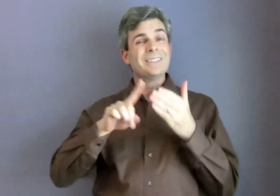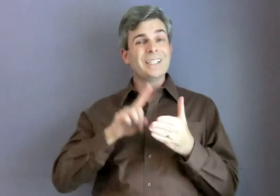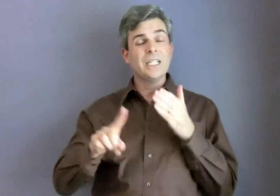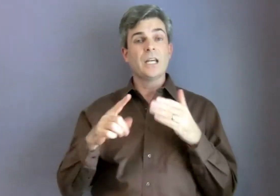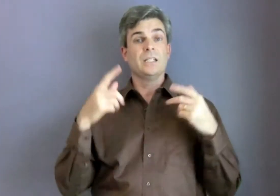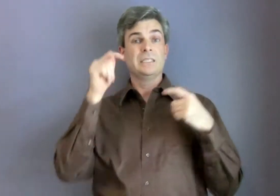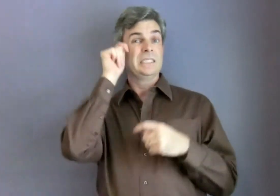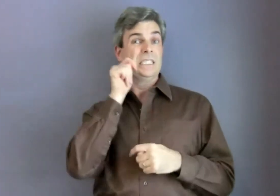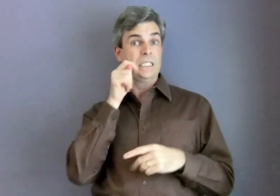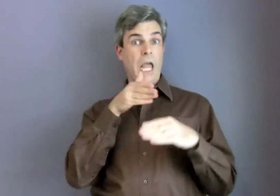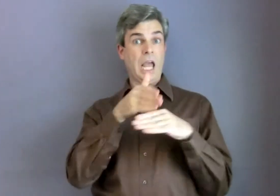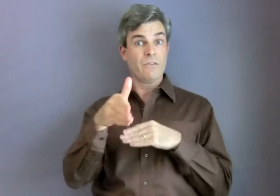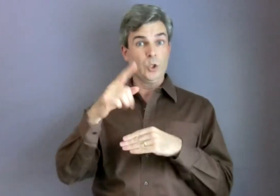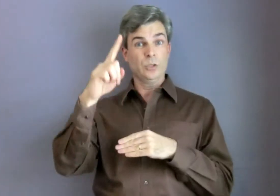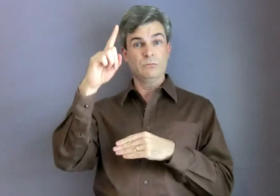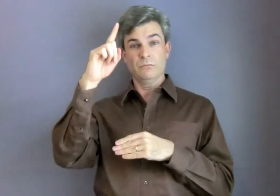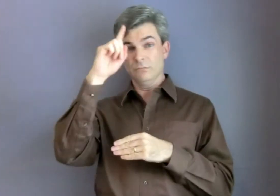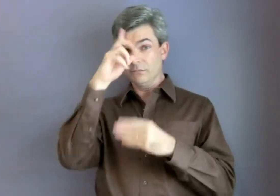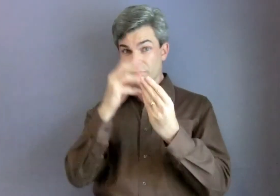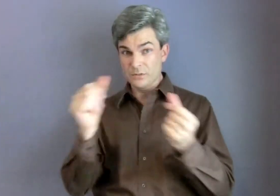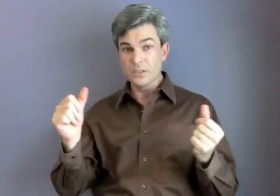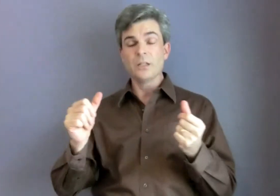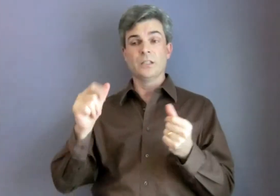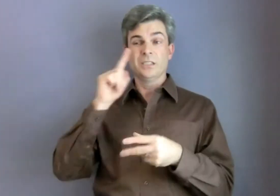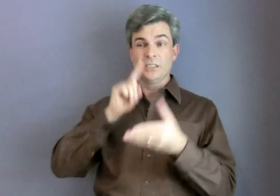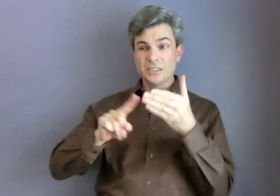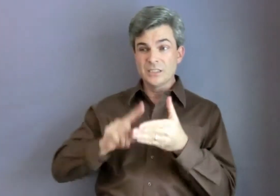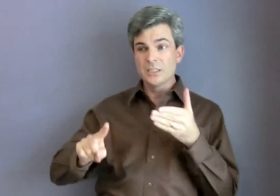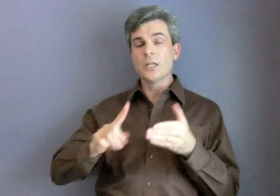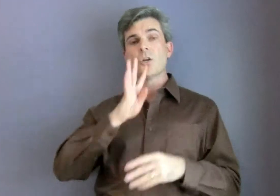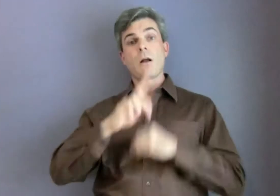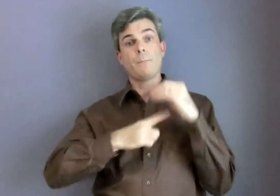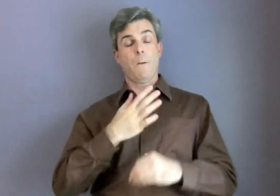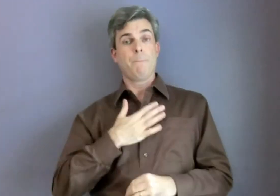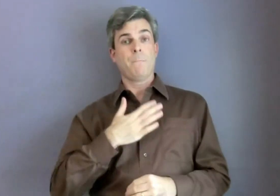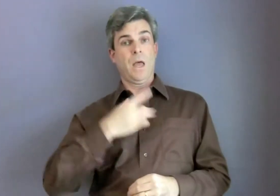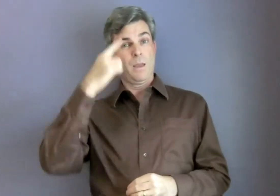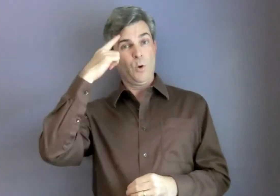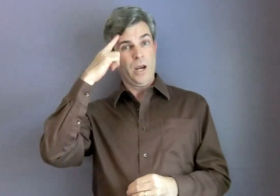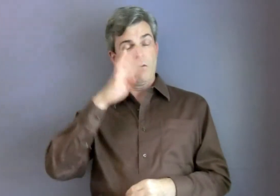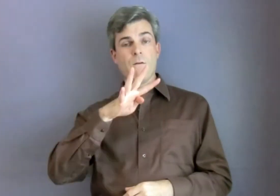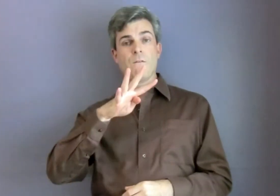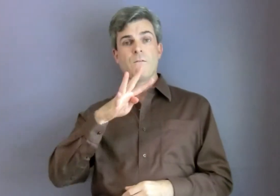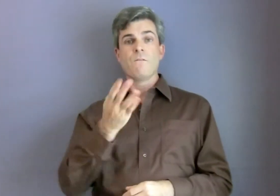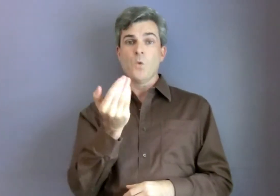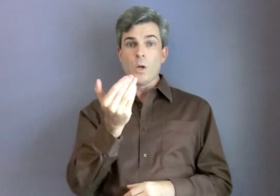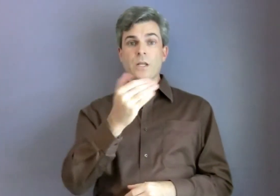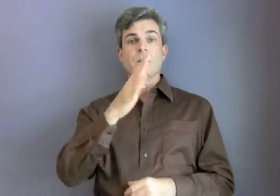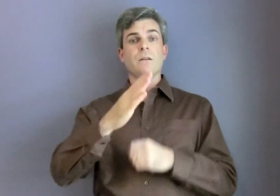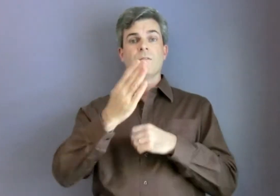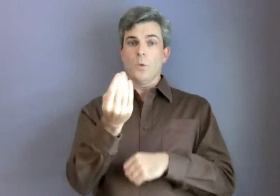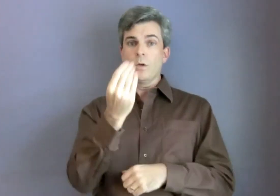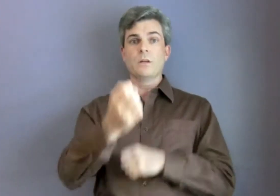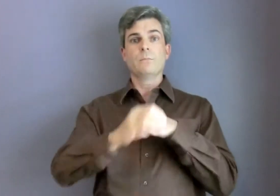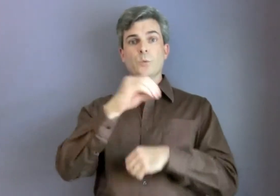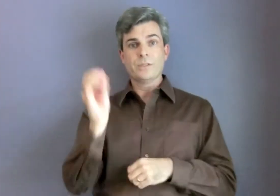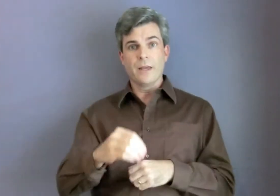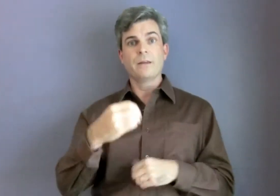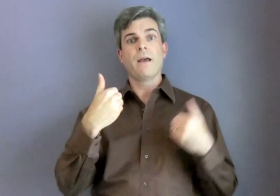about migraine, 40% of the population suffer episodic headaches, 15% suffer migraines that wipe them out